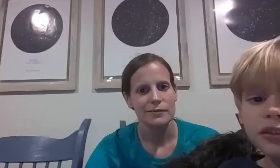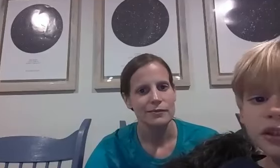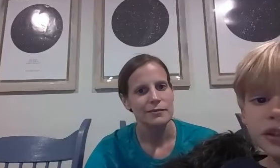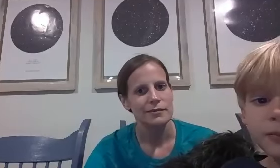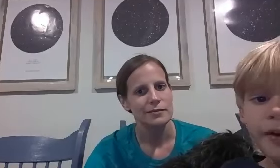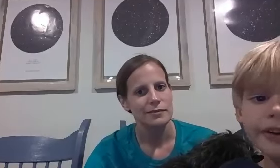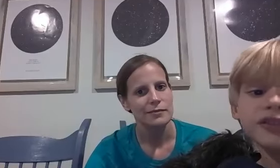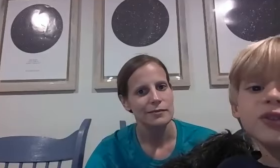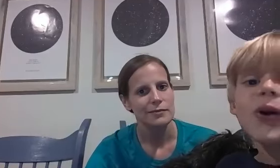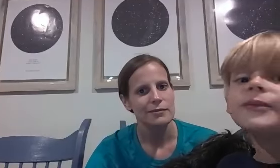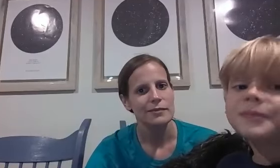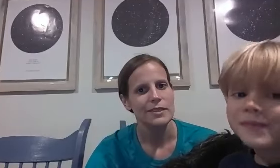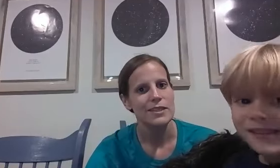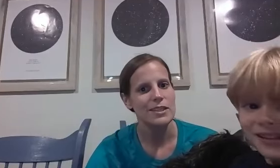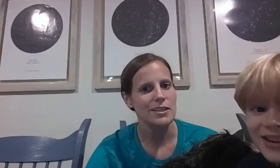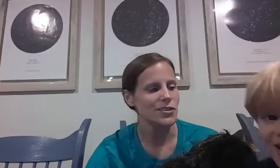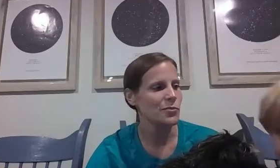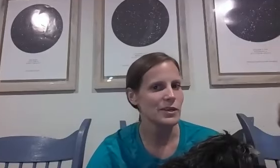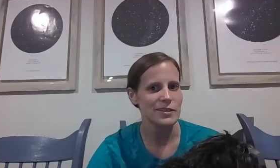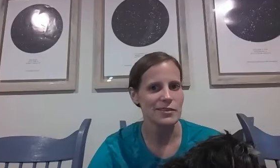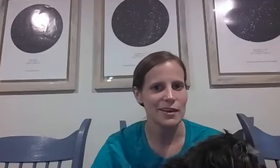Is monster. She did show monster, Henry.